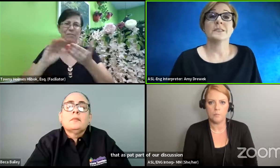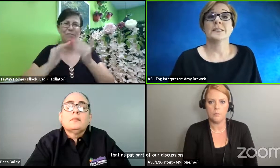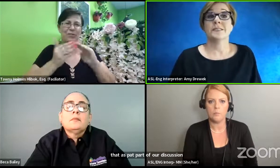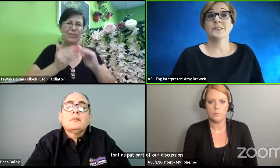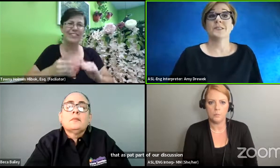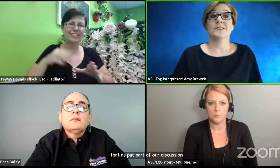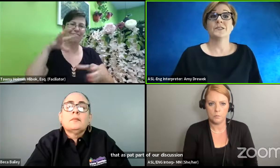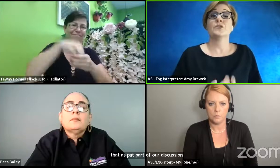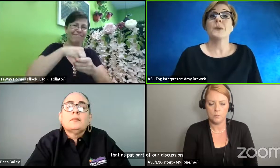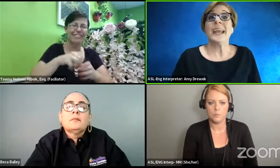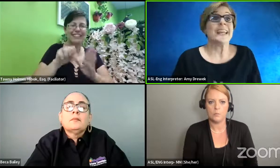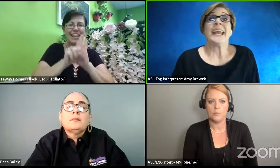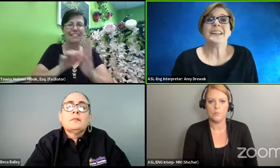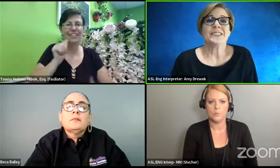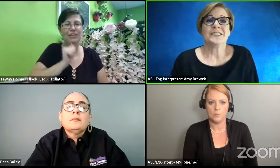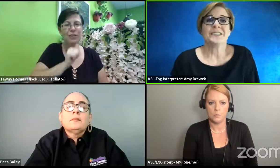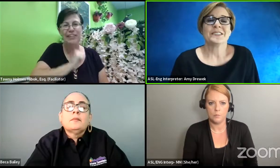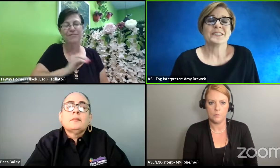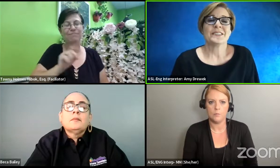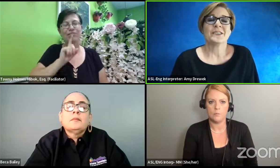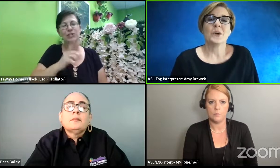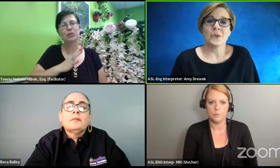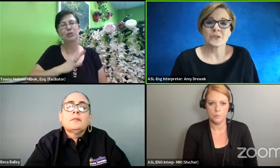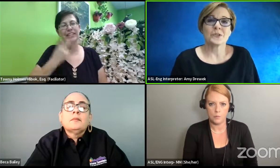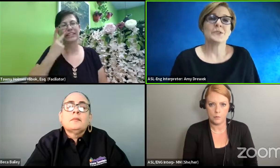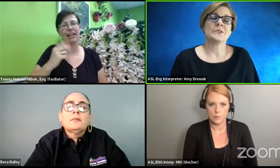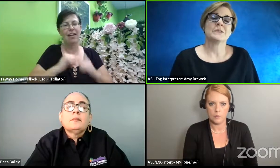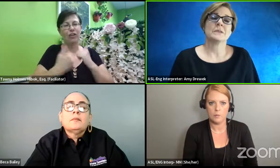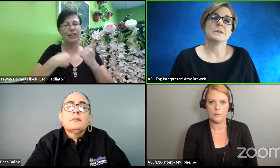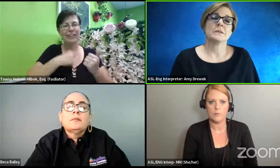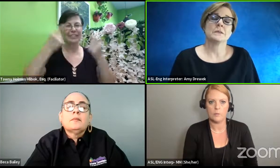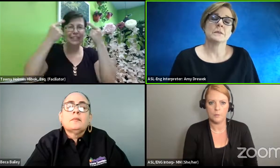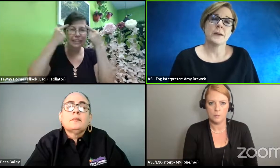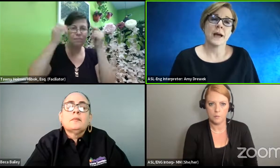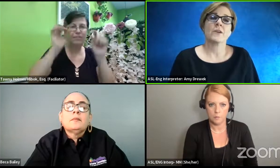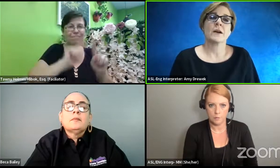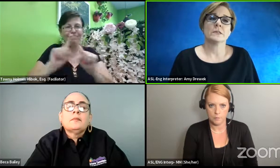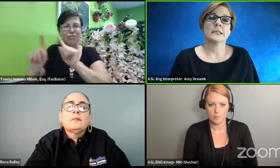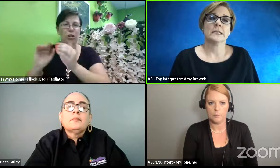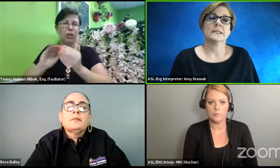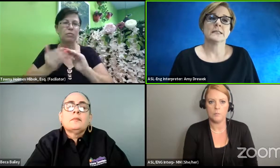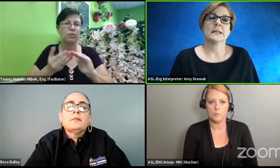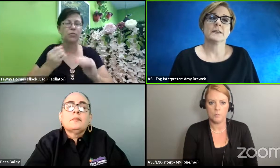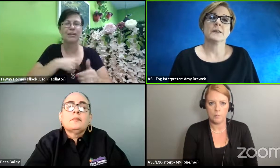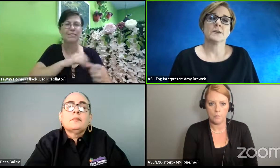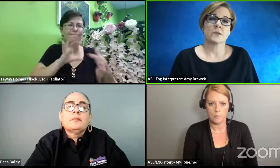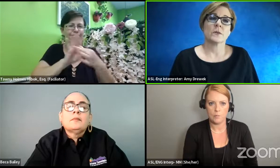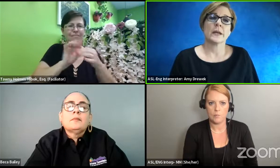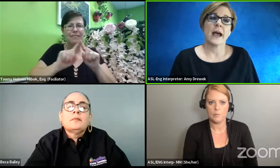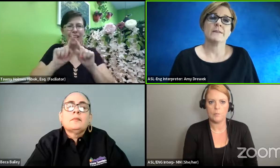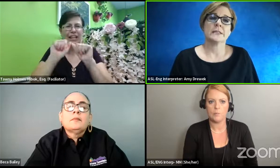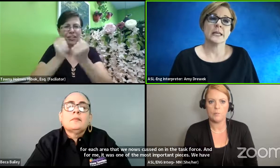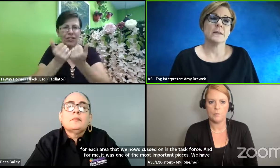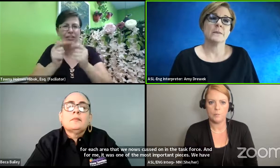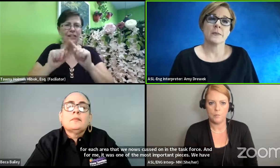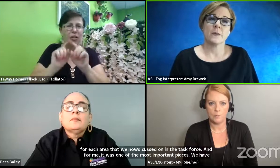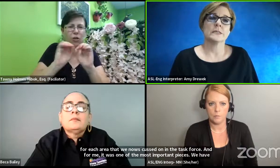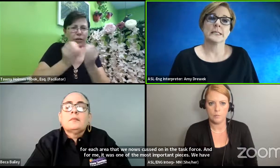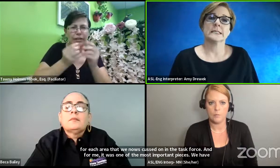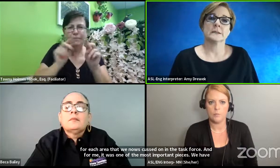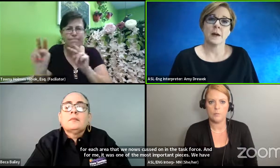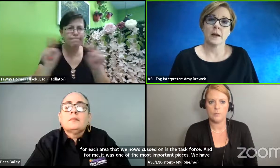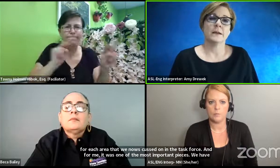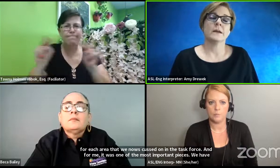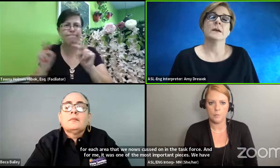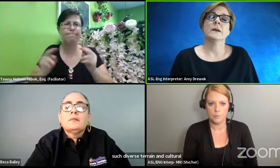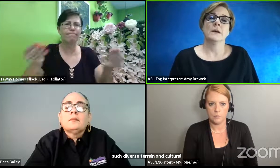such diverse terrain and cultural background in the state of Arizona. We have to keep